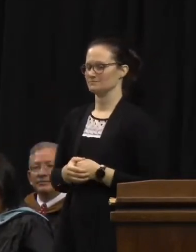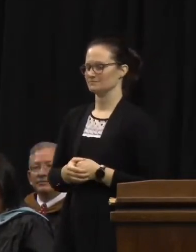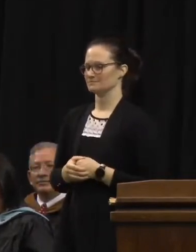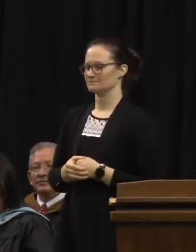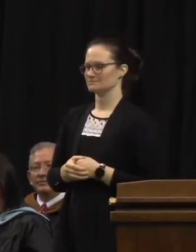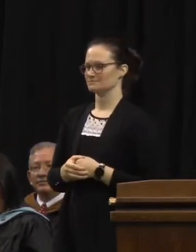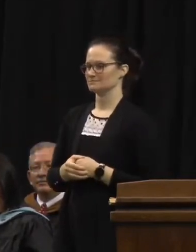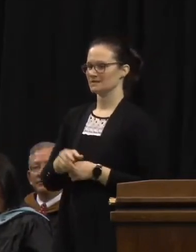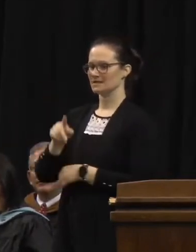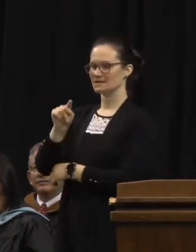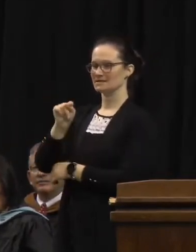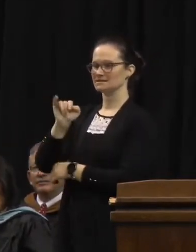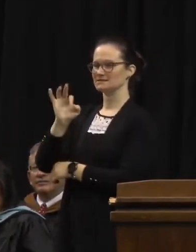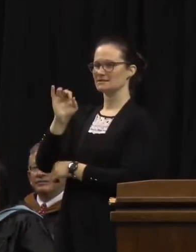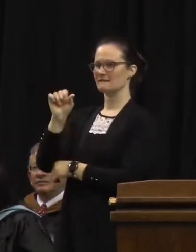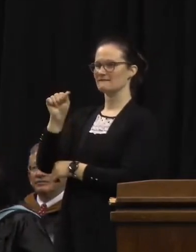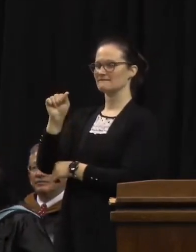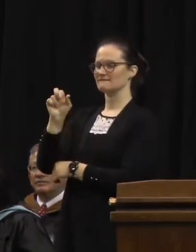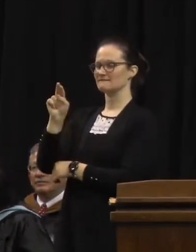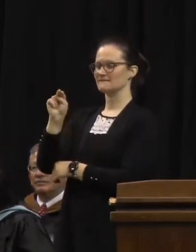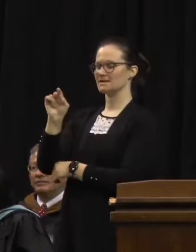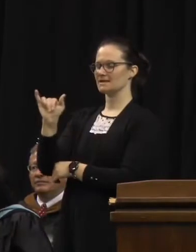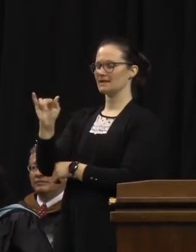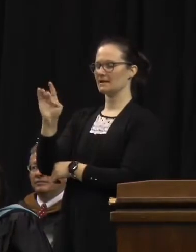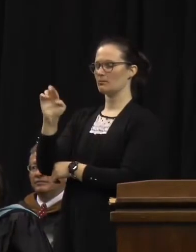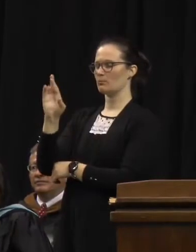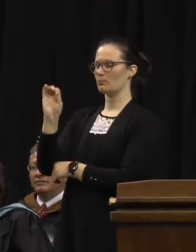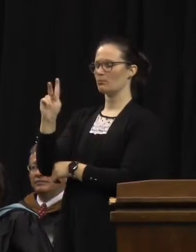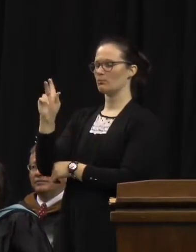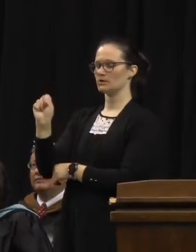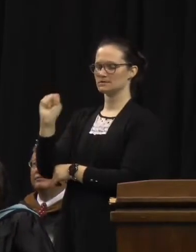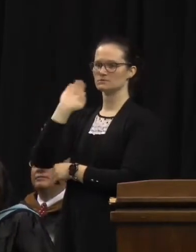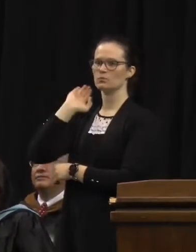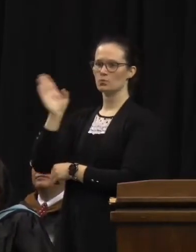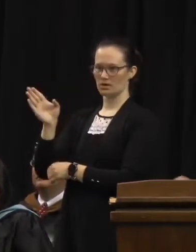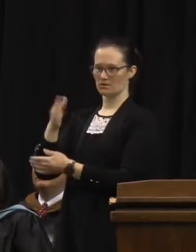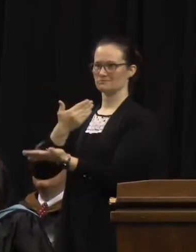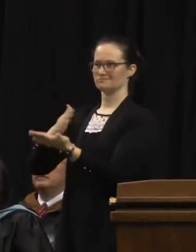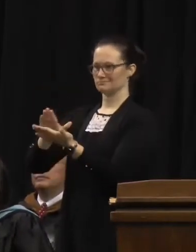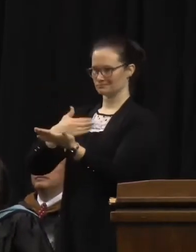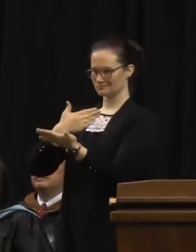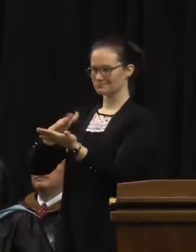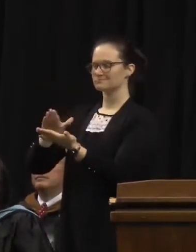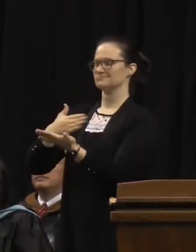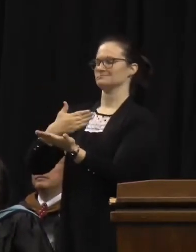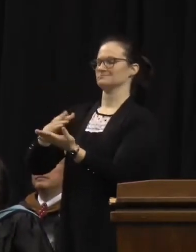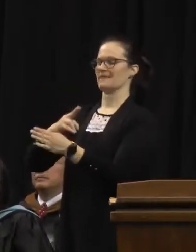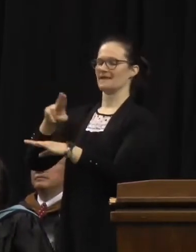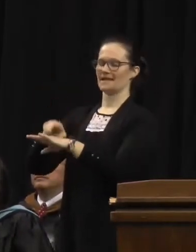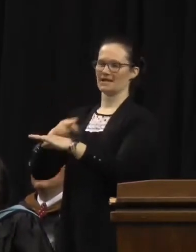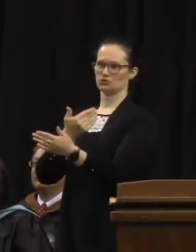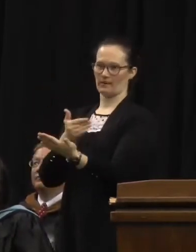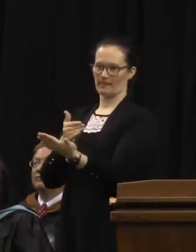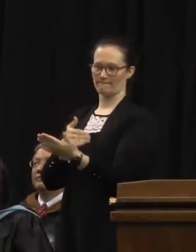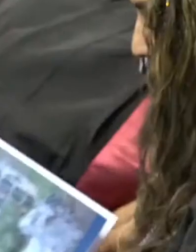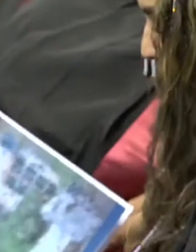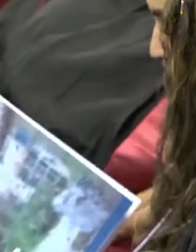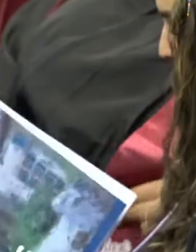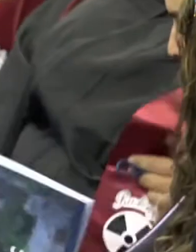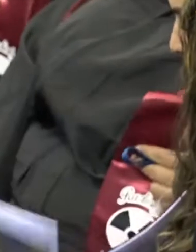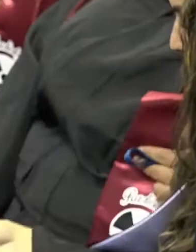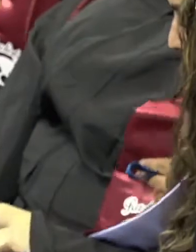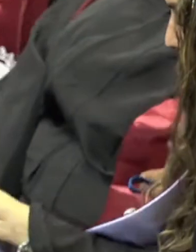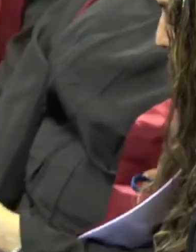Miss Tiffany Brooks will perform the national anthem. So I'd like to ask those who are willing and can to